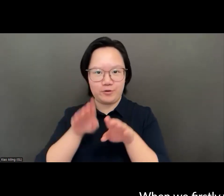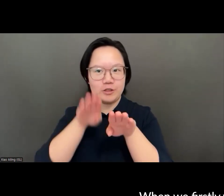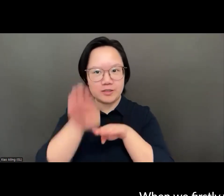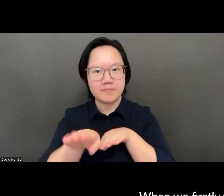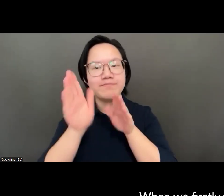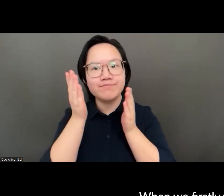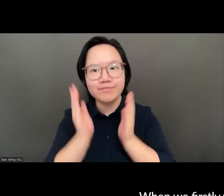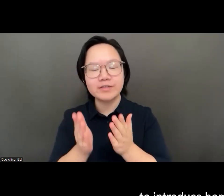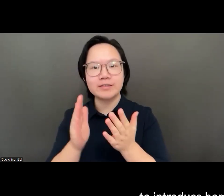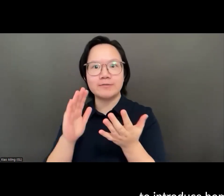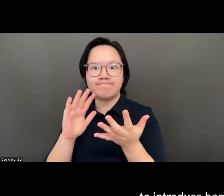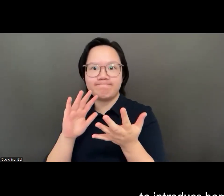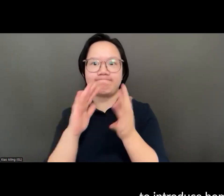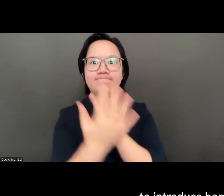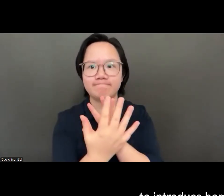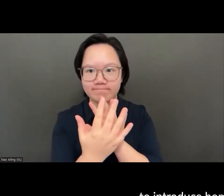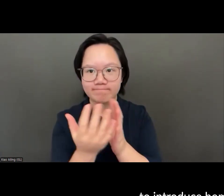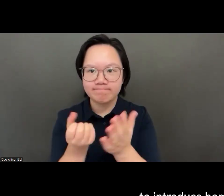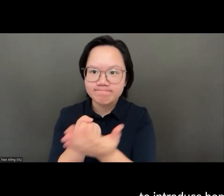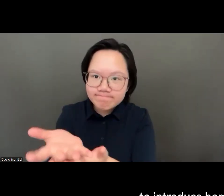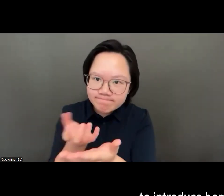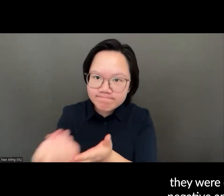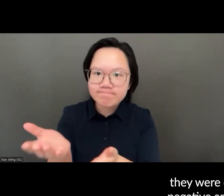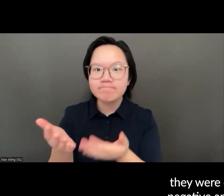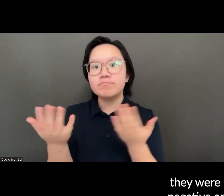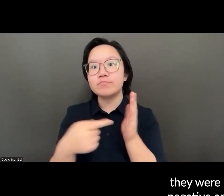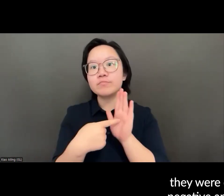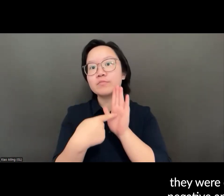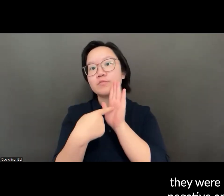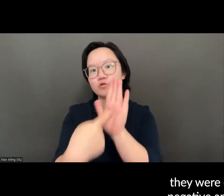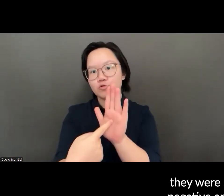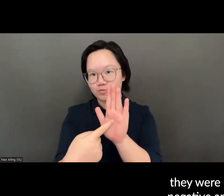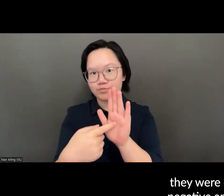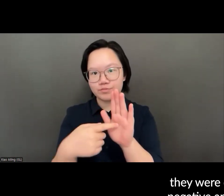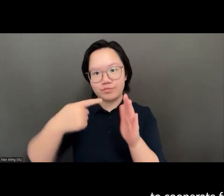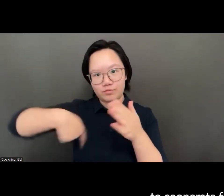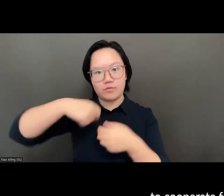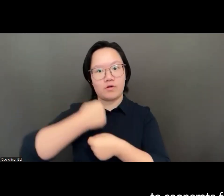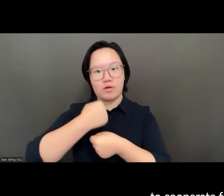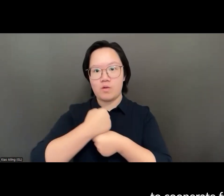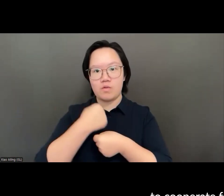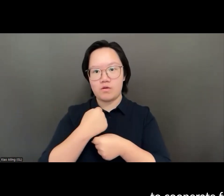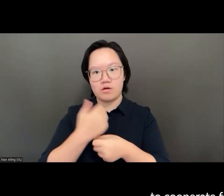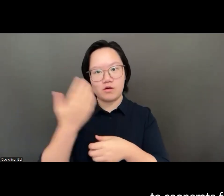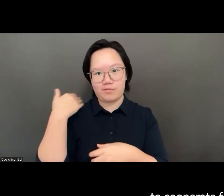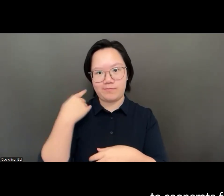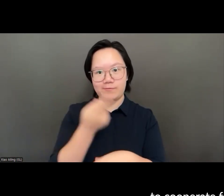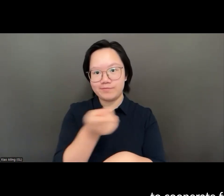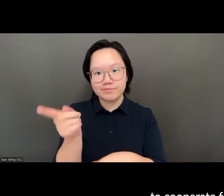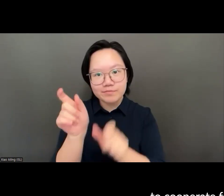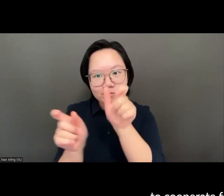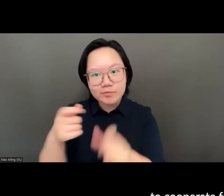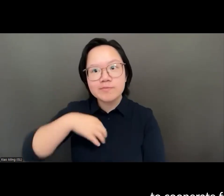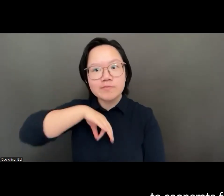firstly visited the family to introduce home-based service, they were completely negative and unwilling to cooperate for